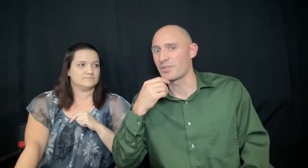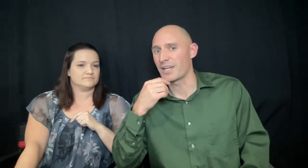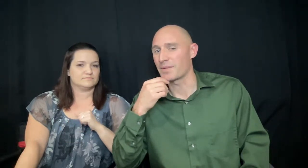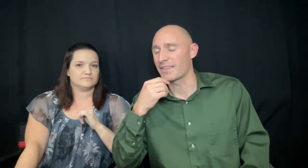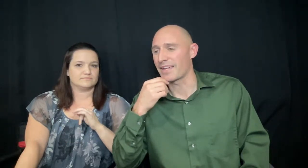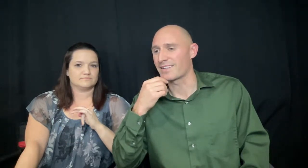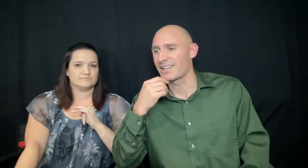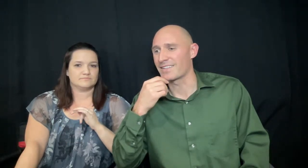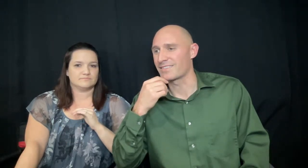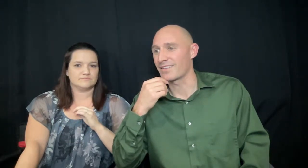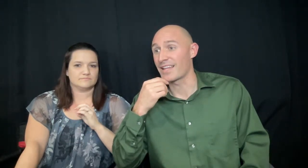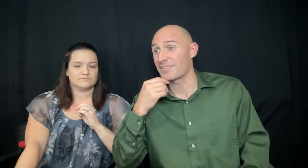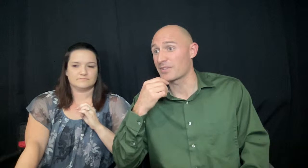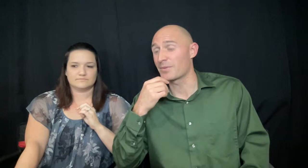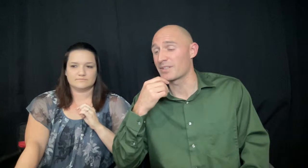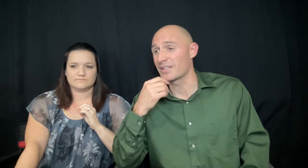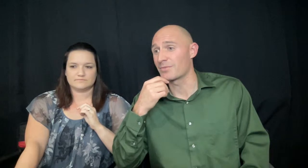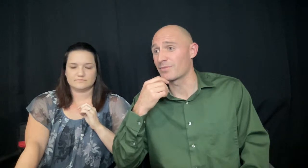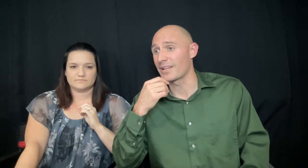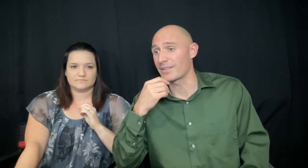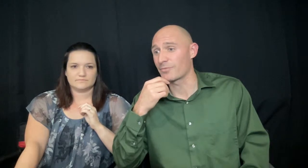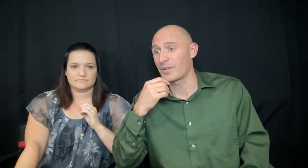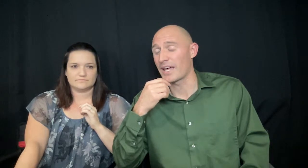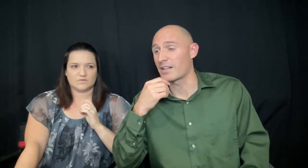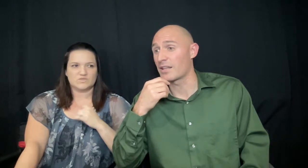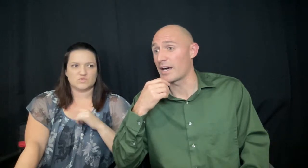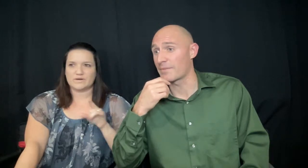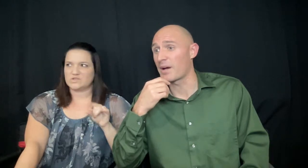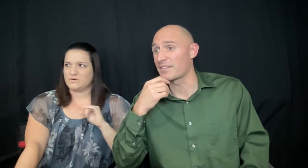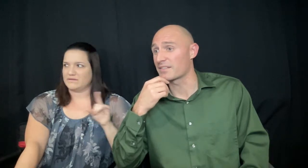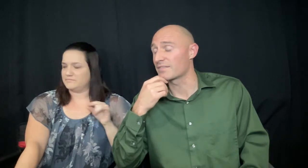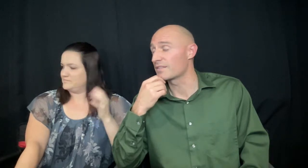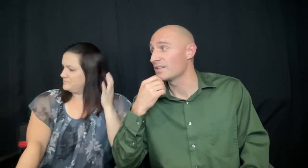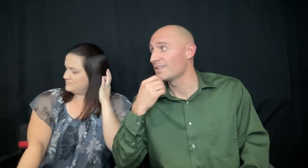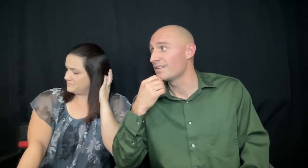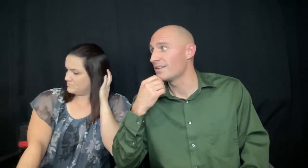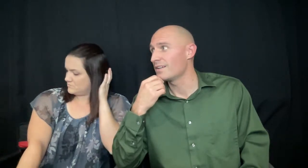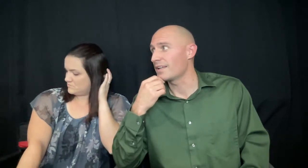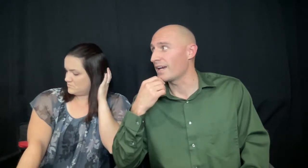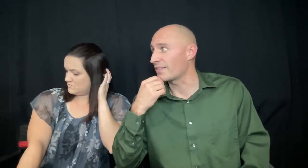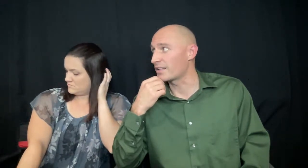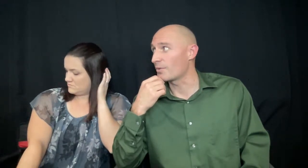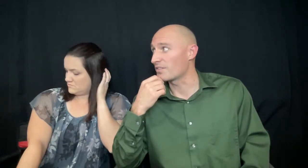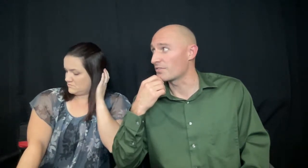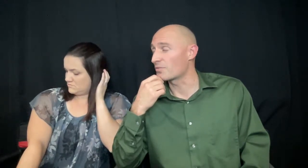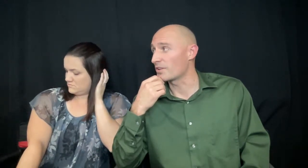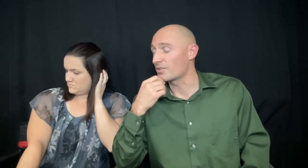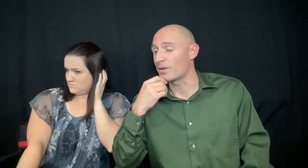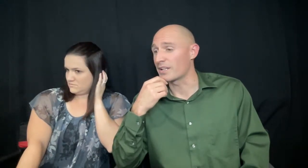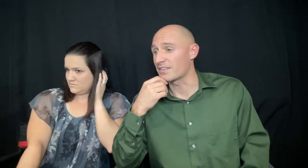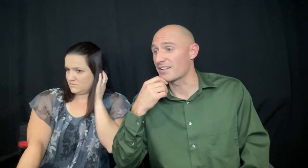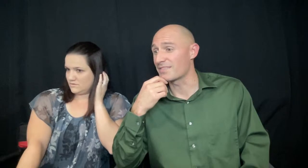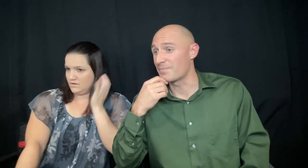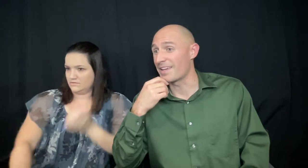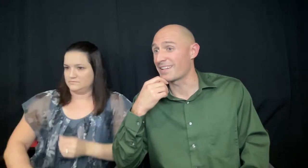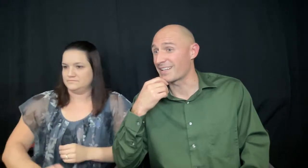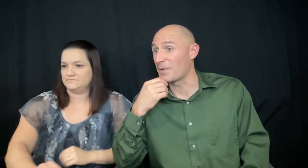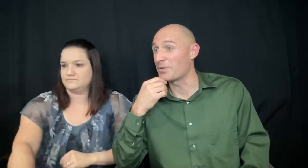camp like that. And the last one that we did, like we had a lot of positive. Yeah, I think it was 2020. It's been a couple of